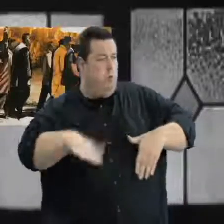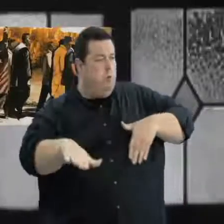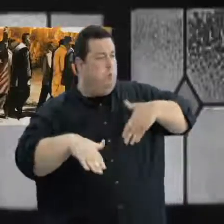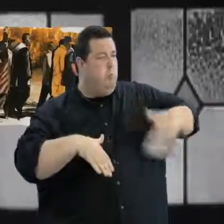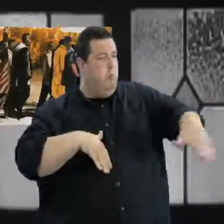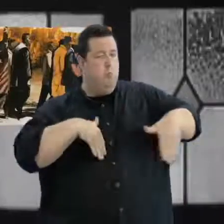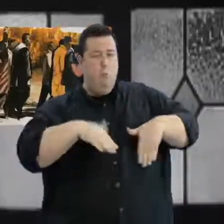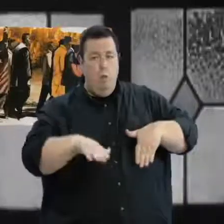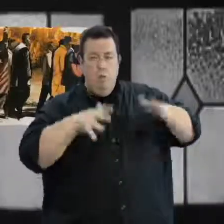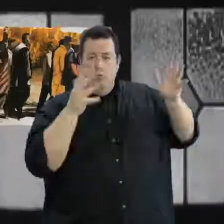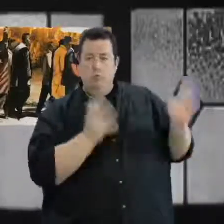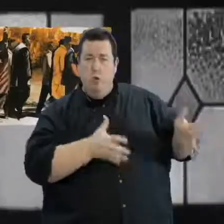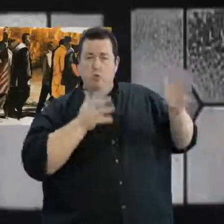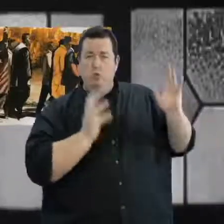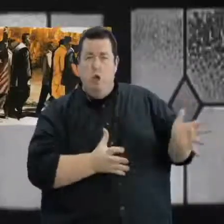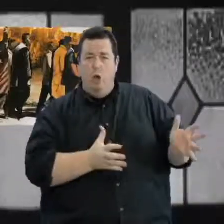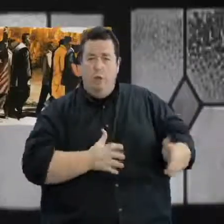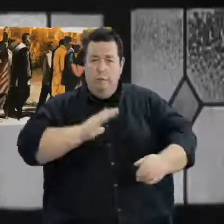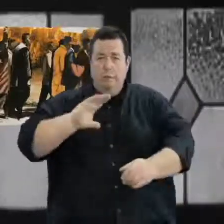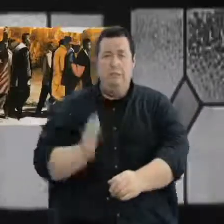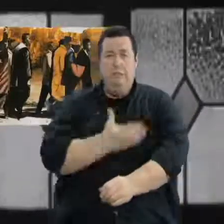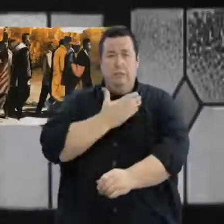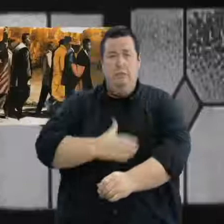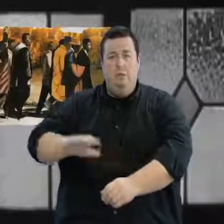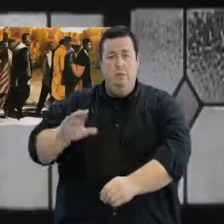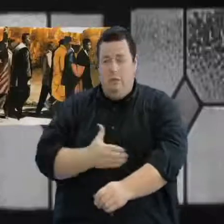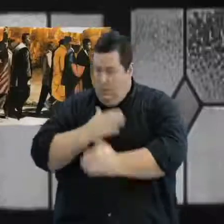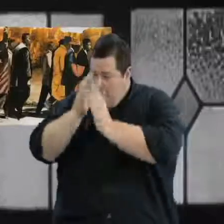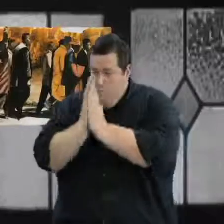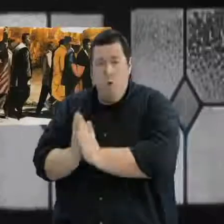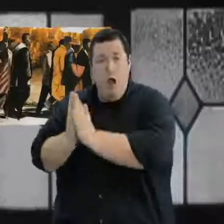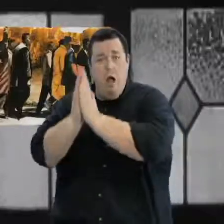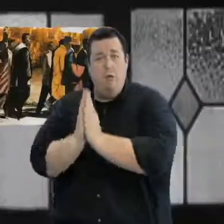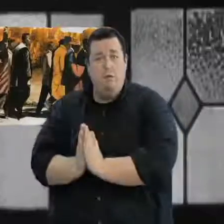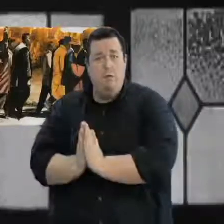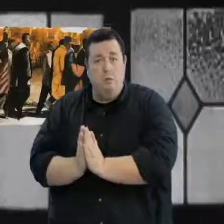Martin walked with them and talked with them and sang with them and prayed with them.